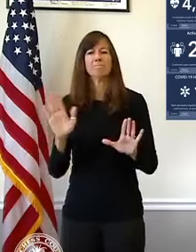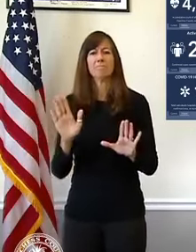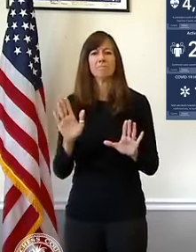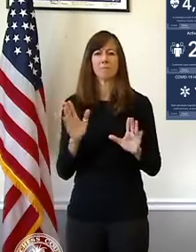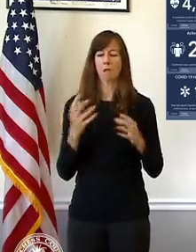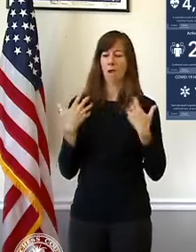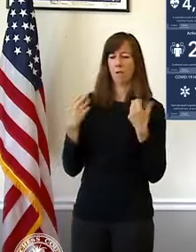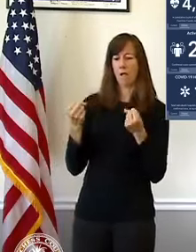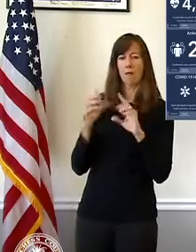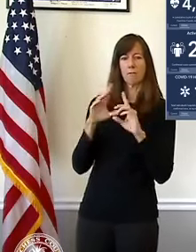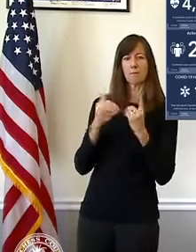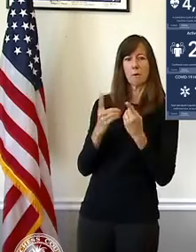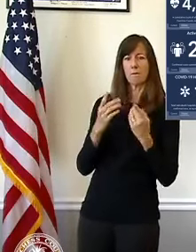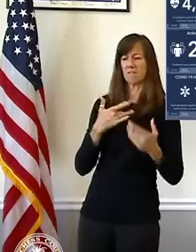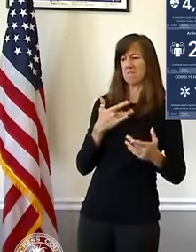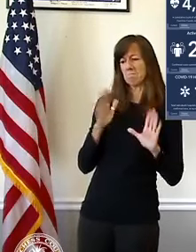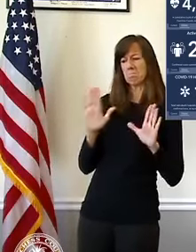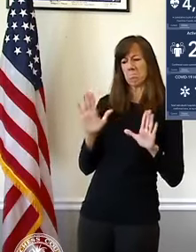aware that